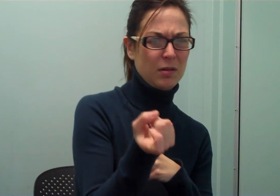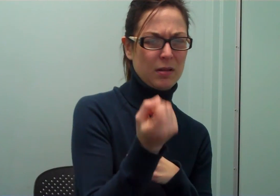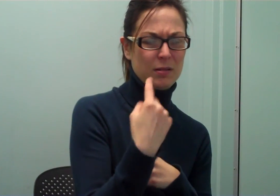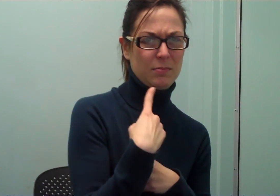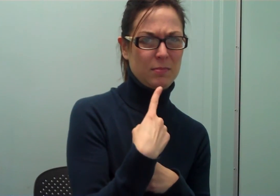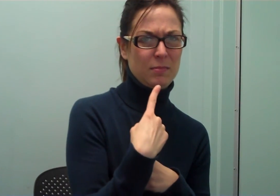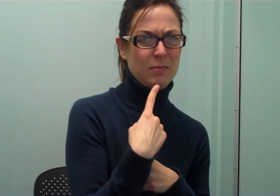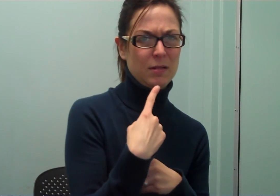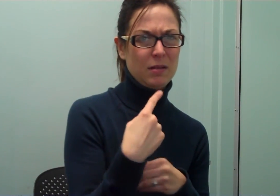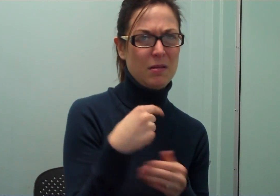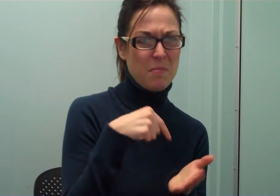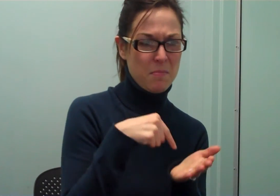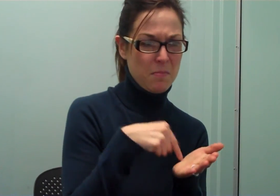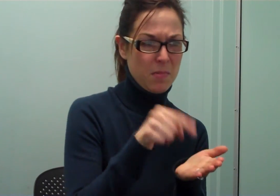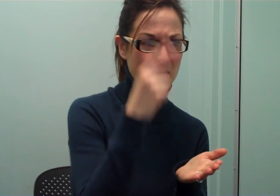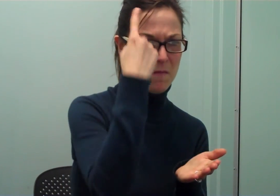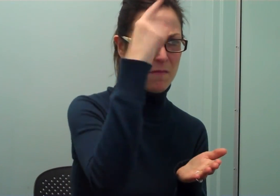asking me to pay for that service.